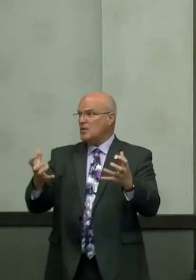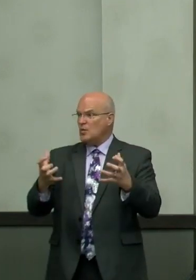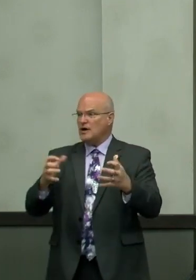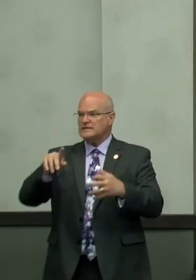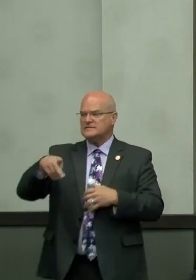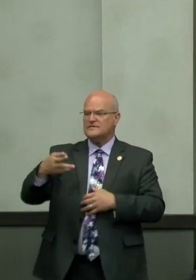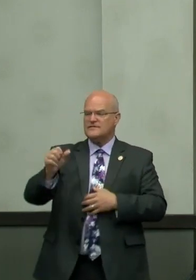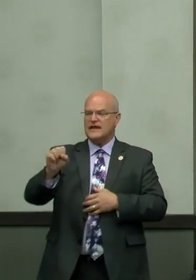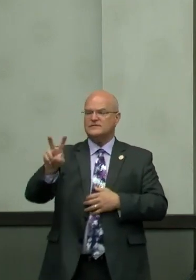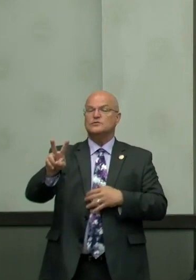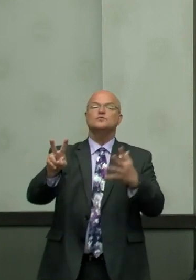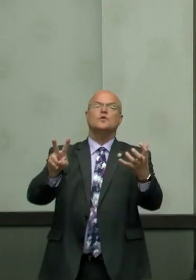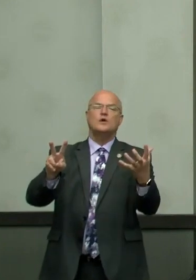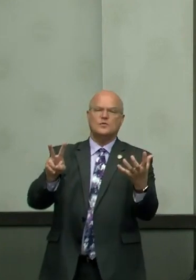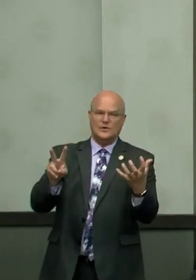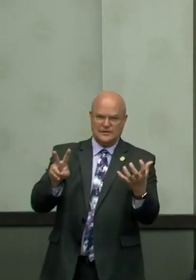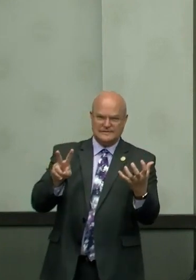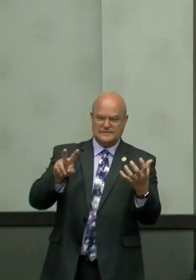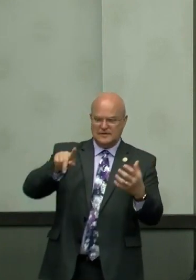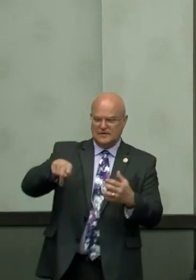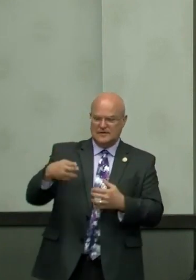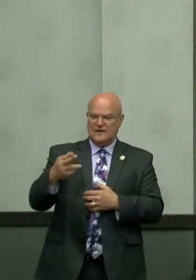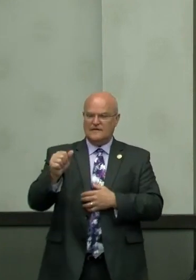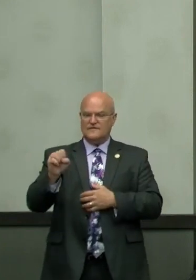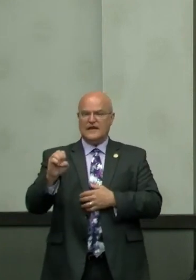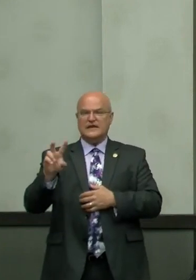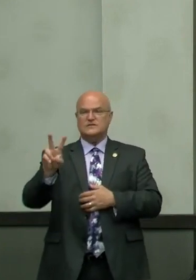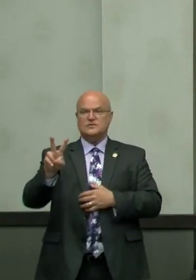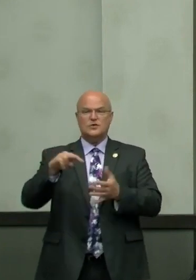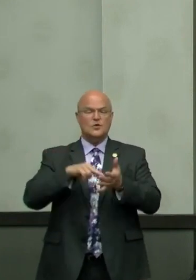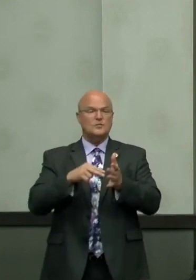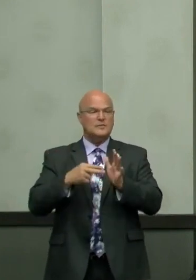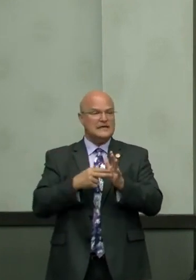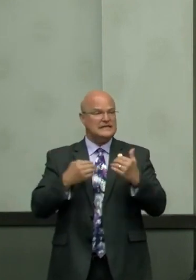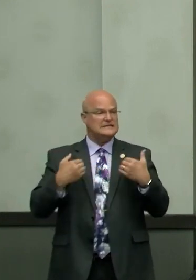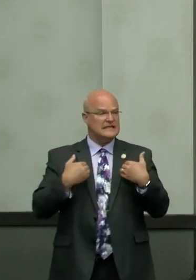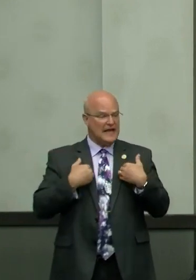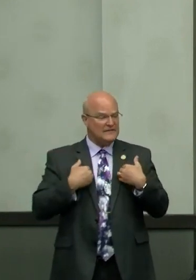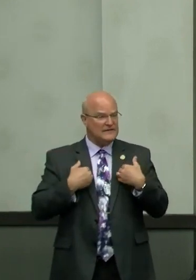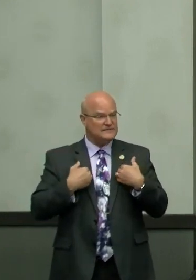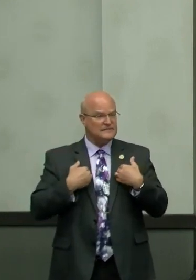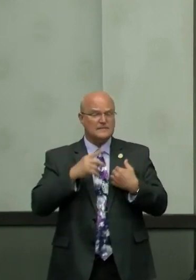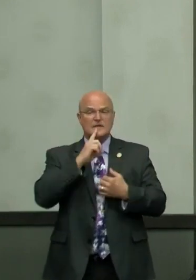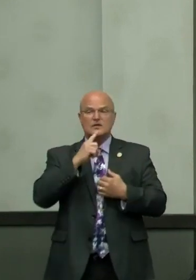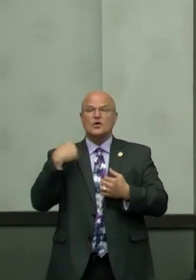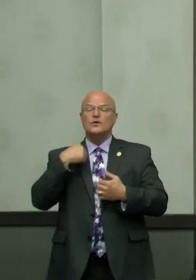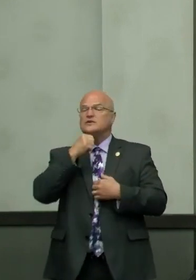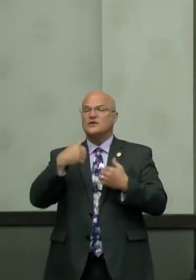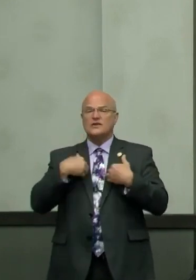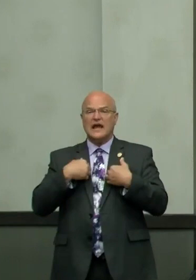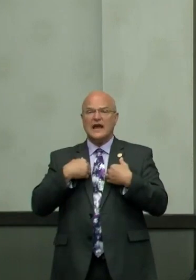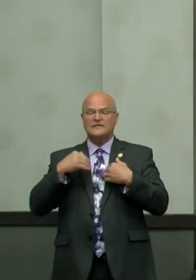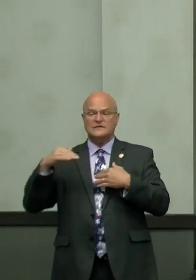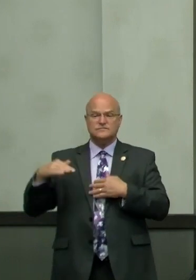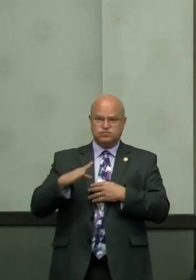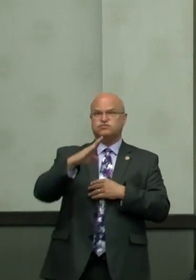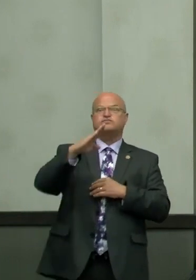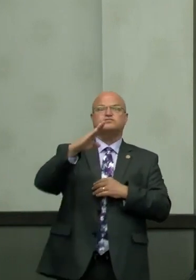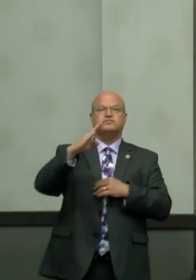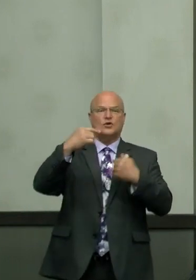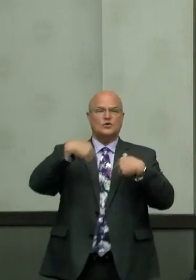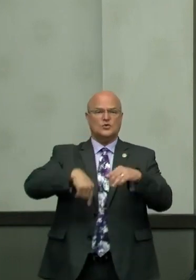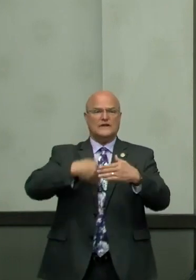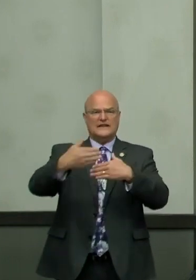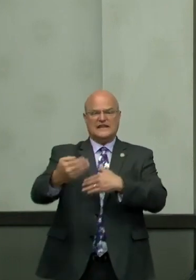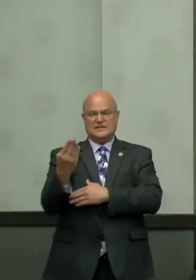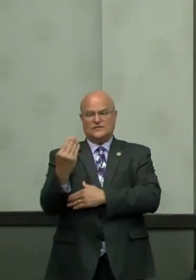get to phase 2. And phase 2 means that we need to have we need to make sure we don't have a resurgence during